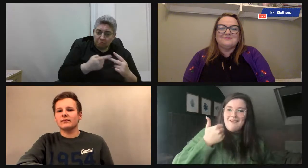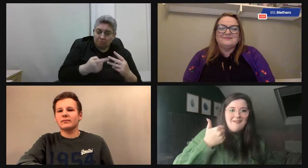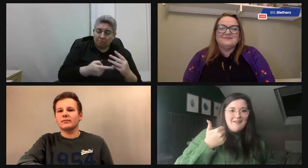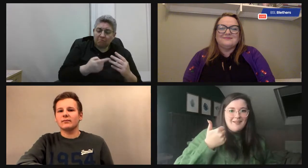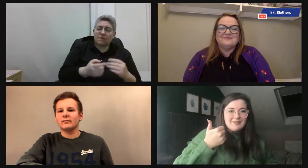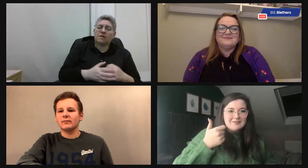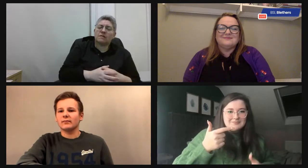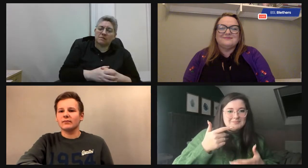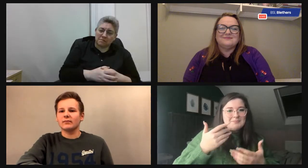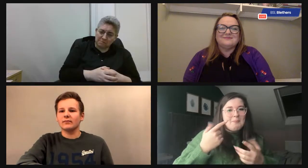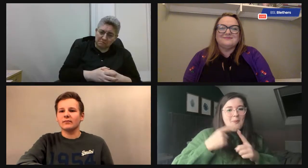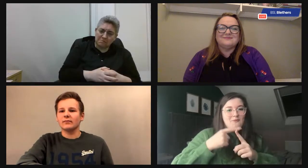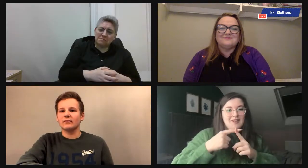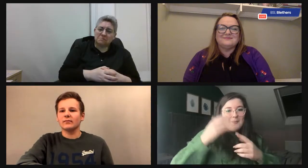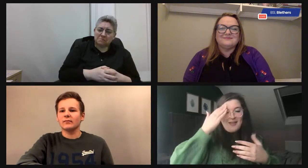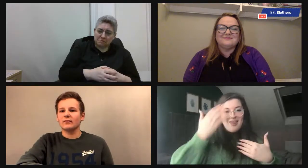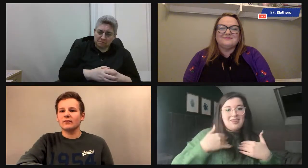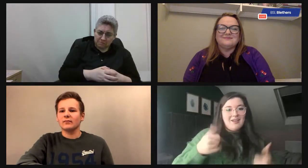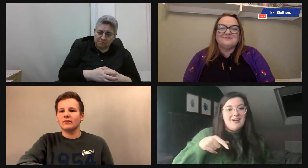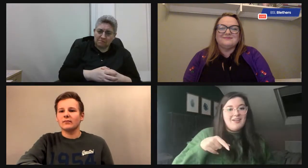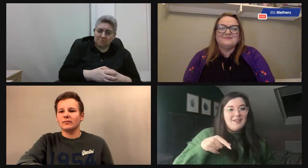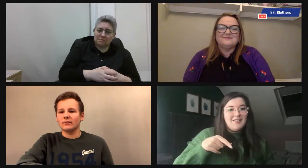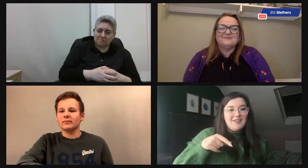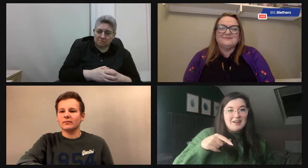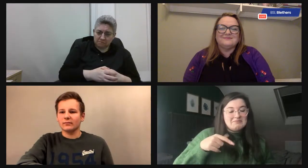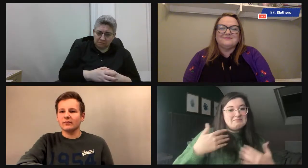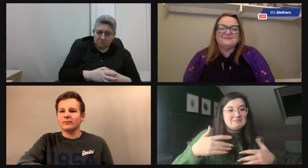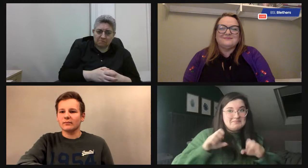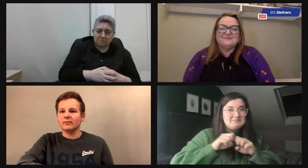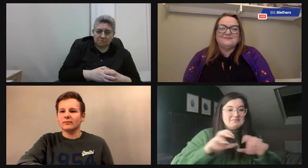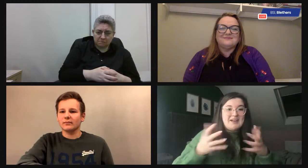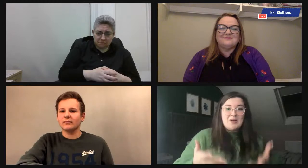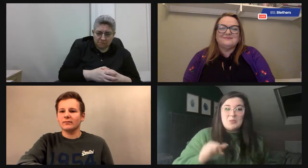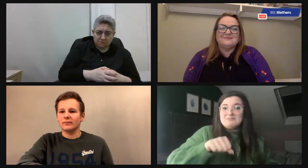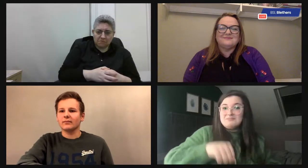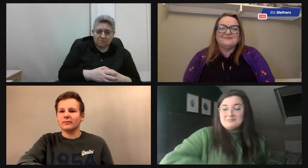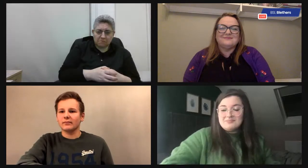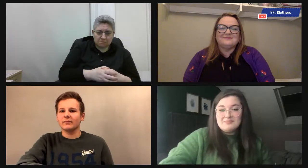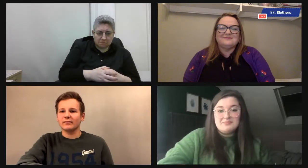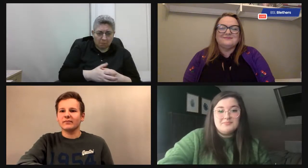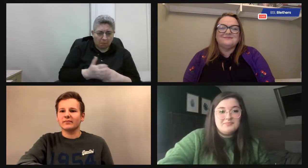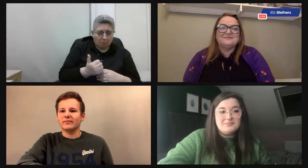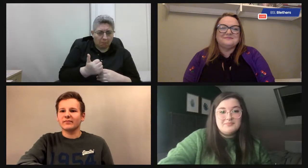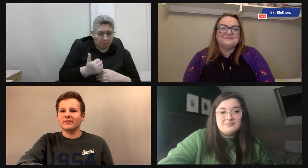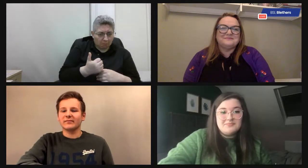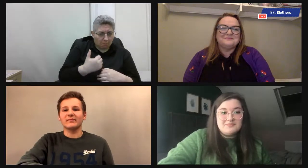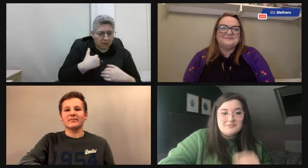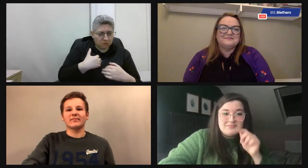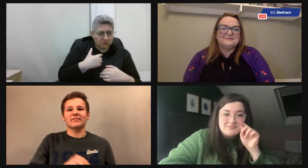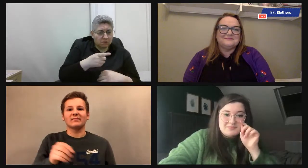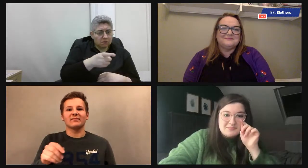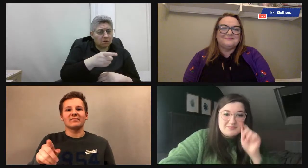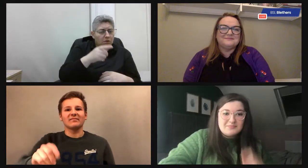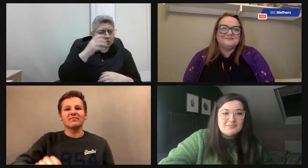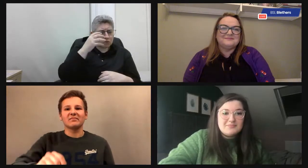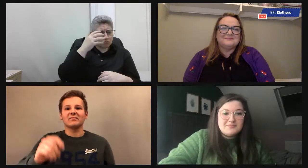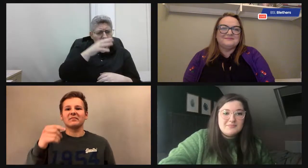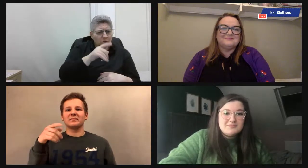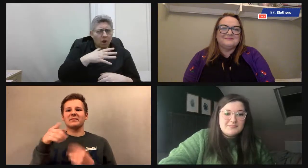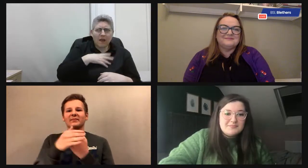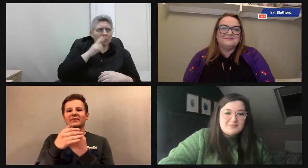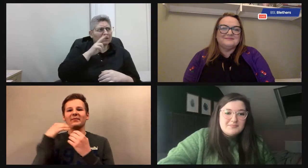Okay. definitely, Avril, because you feel you've achieved something. And Yes, again, we it's about discussed them. this positive mental health attitude as